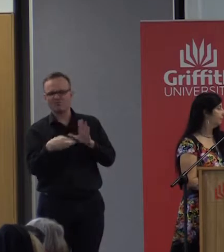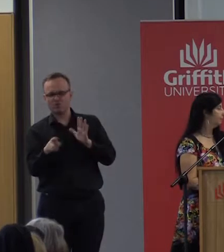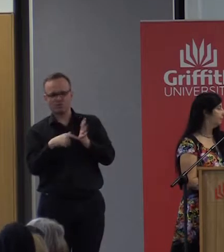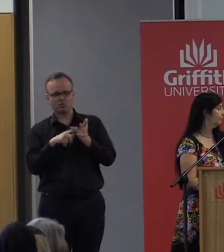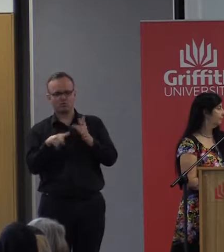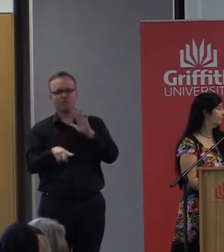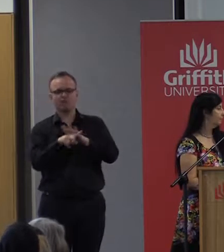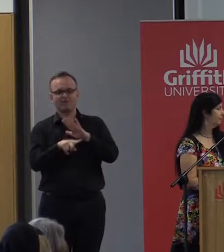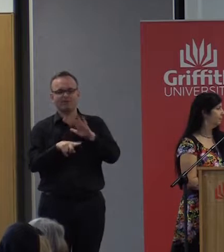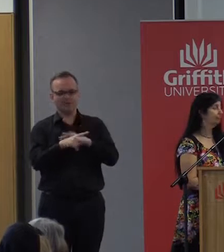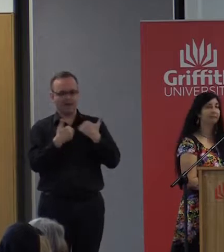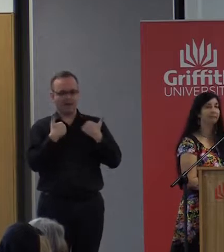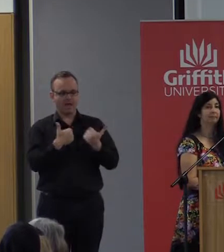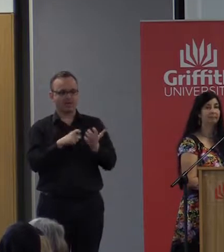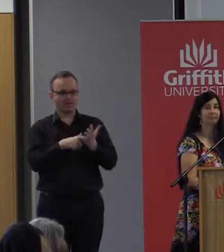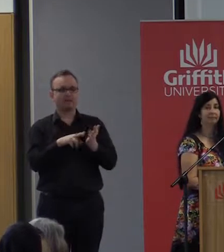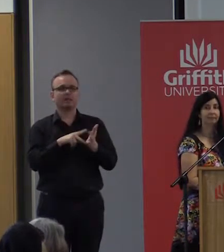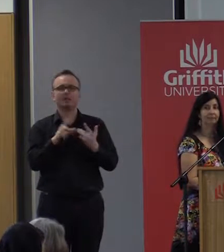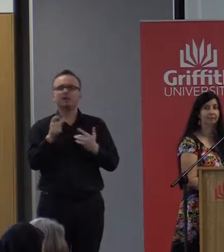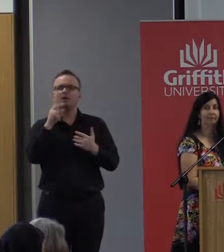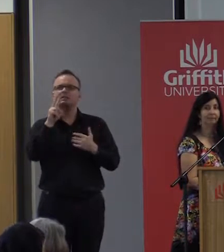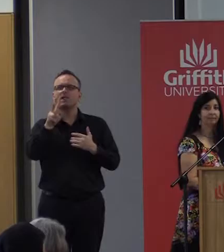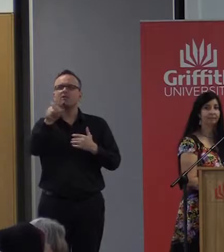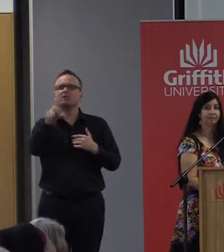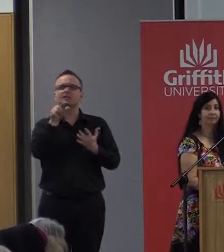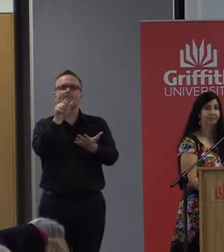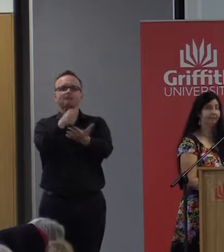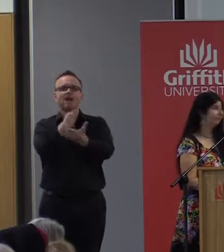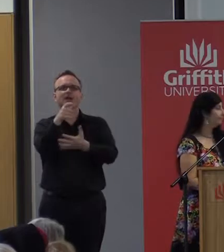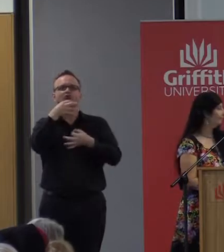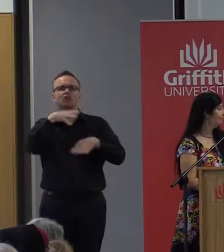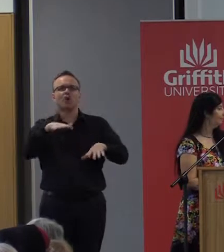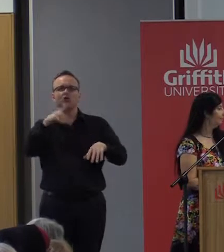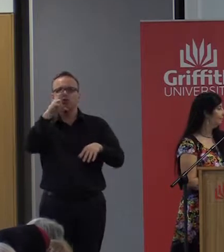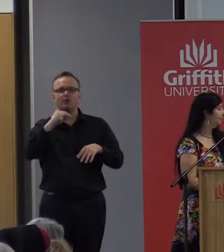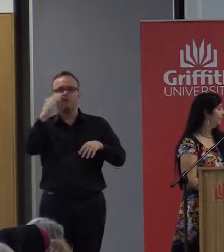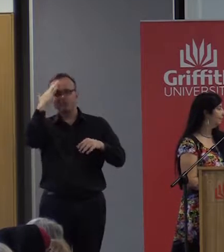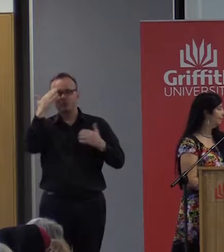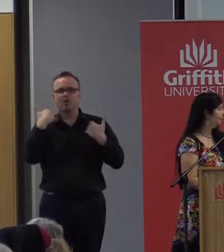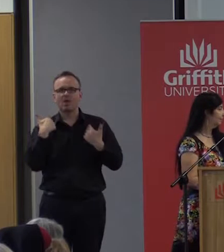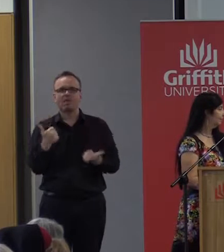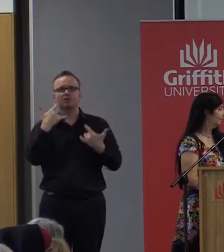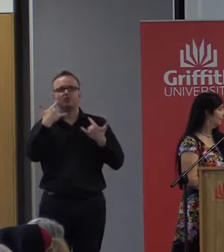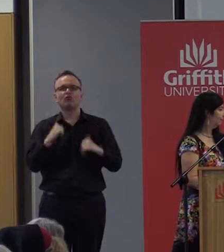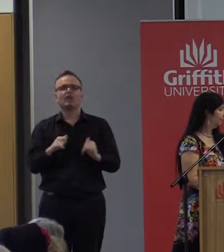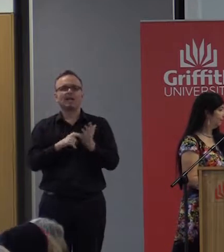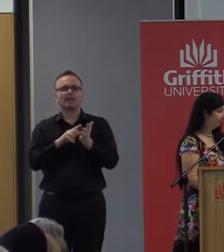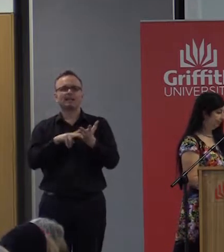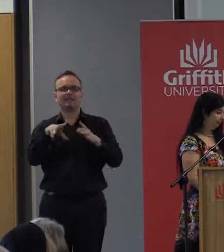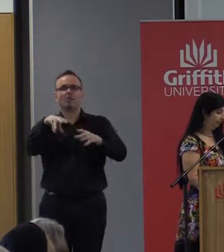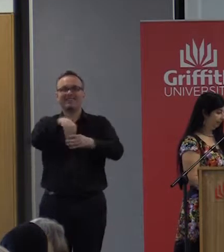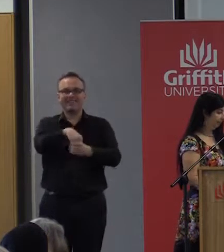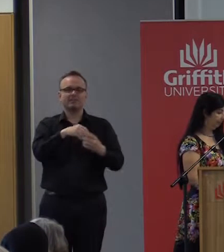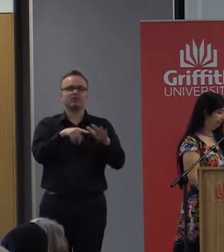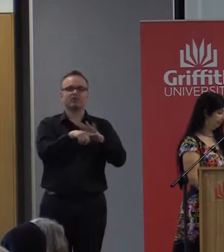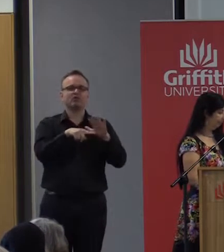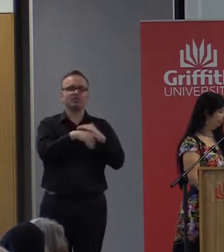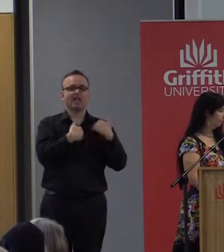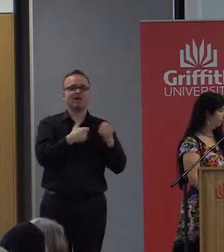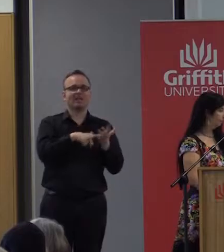at the moment. And I can see Ulrike standing at the back. Child and Youth Mental Health are trialling a clinic within the refugee health clinic for